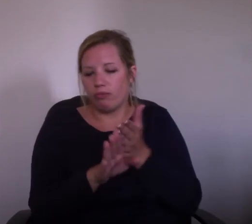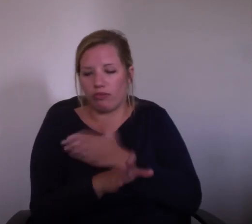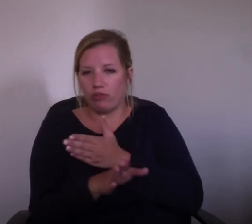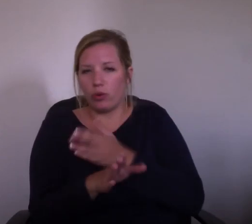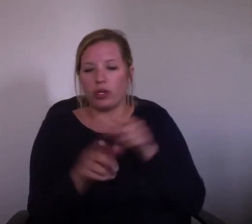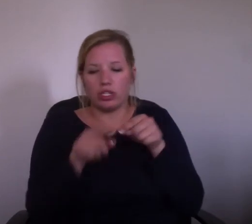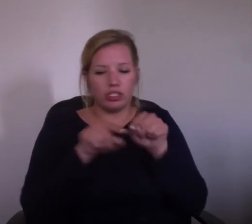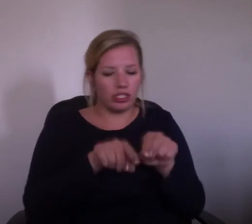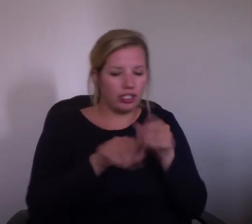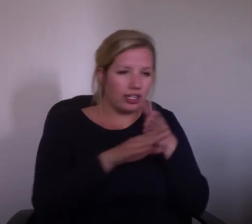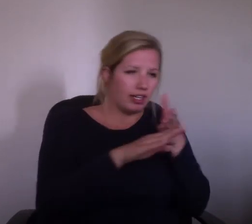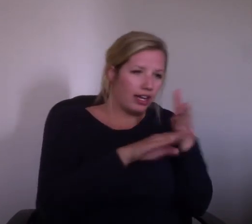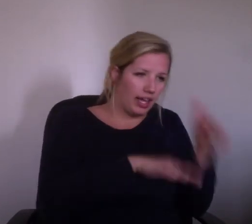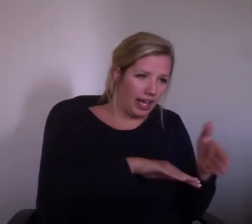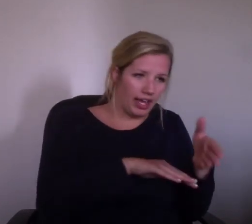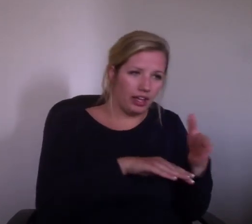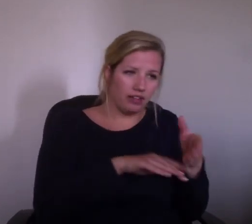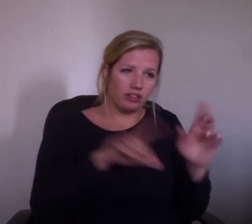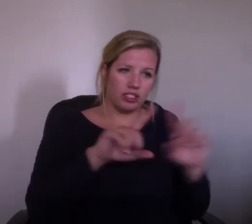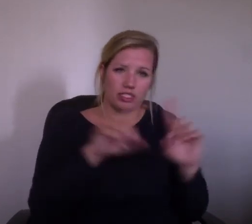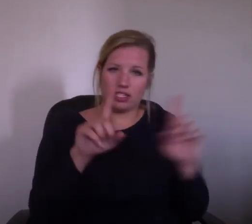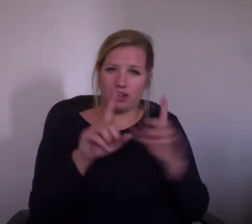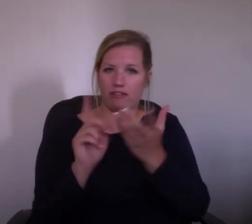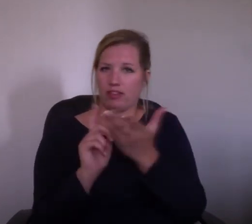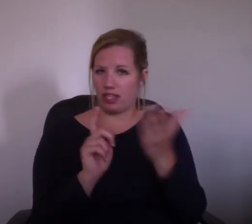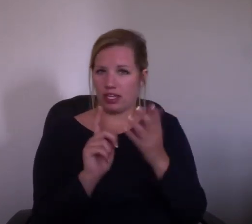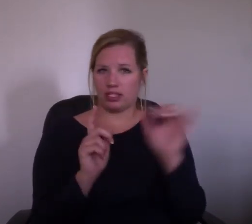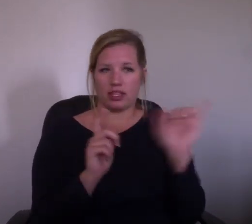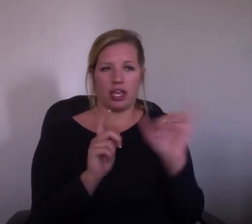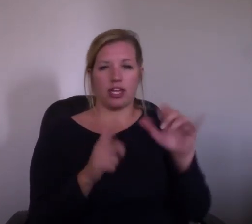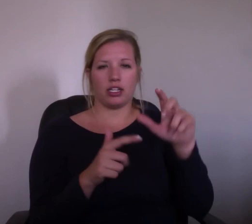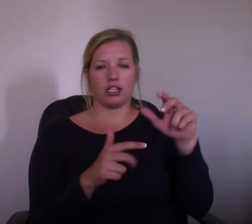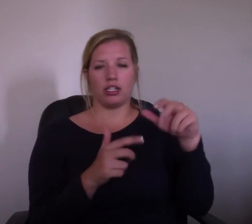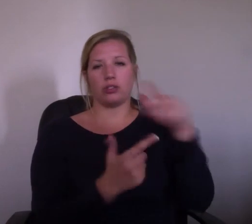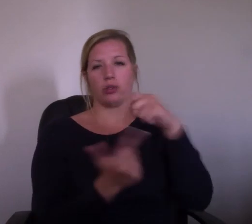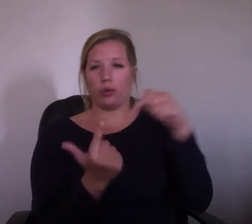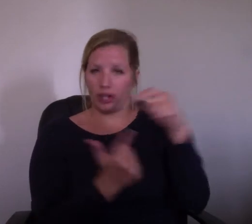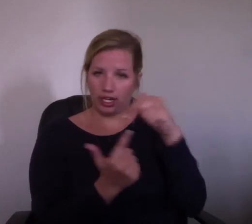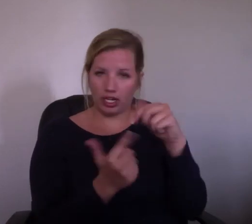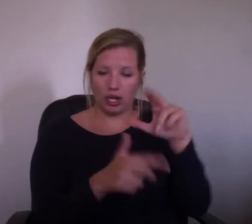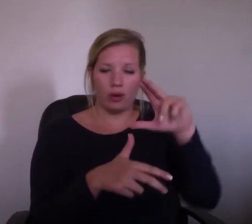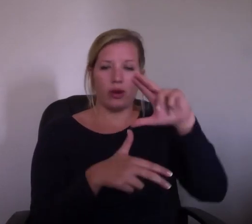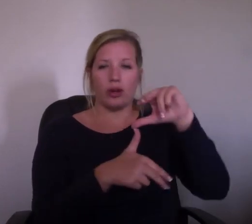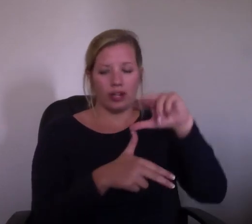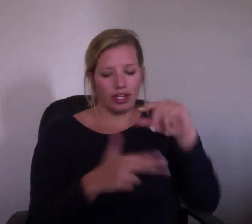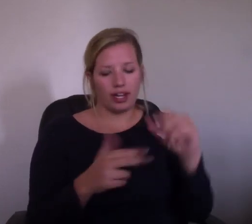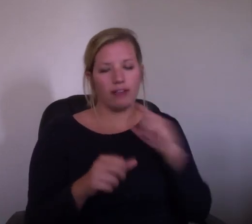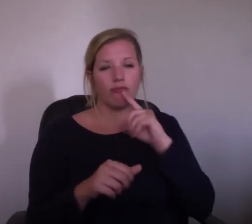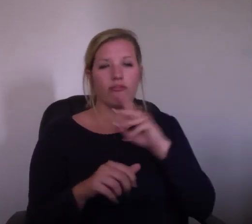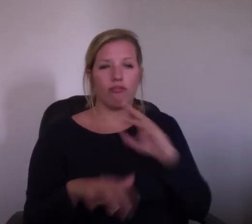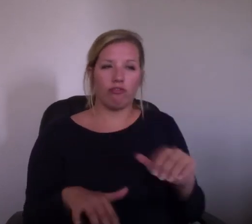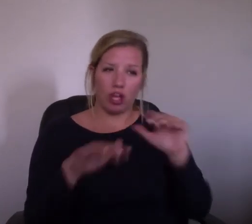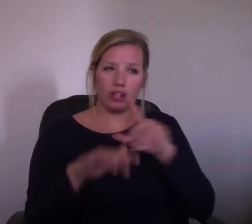after various types of disasters, such as tornado, flood, hurricane, and so forth. It's an excellent site, and I highly recommend you use